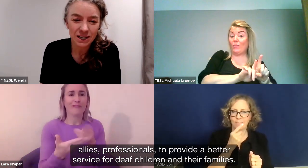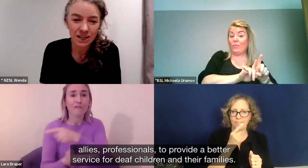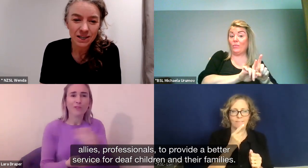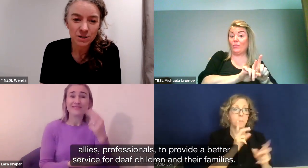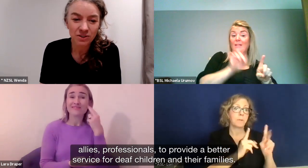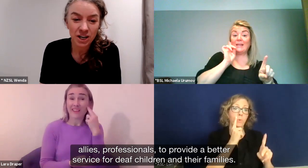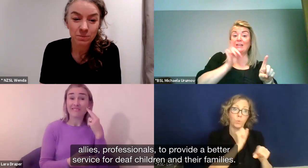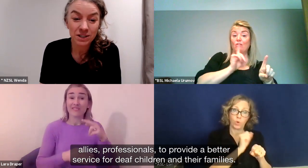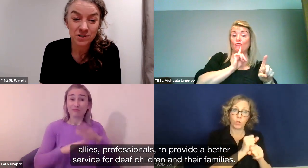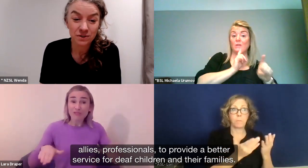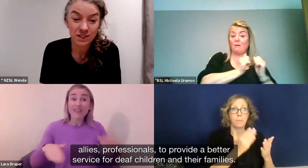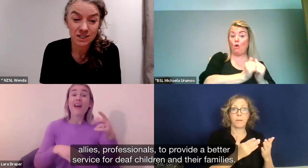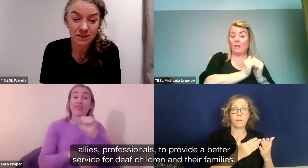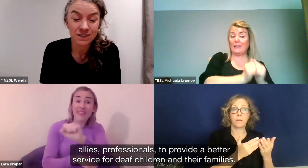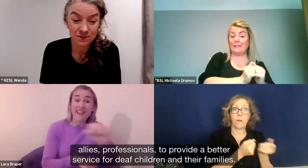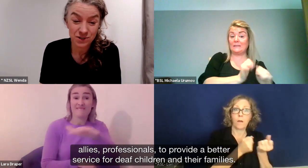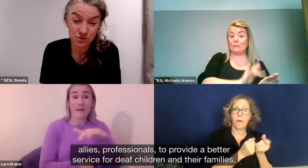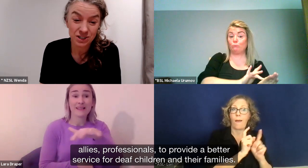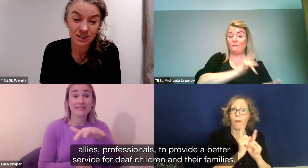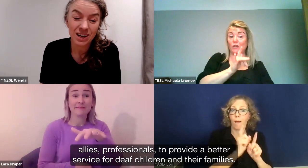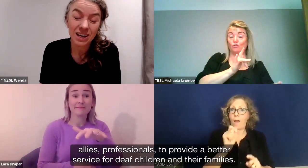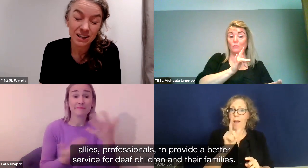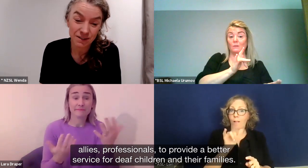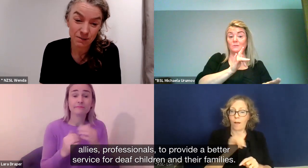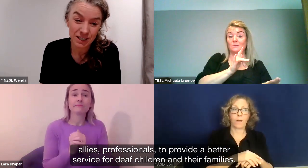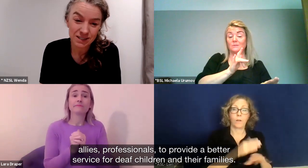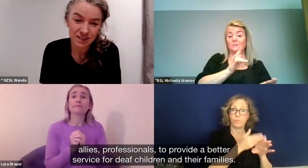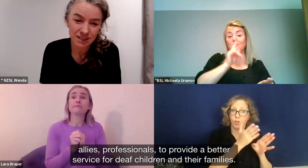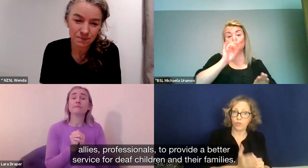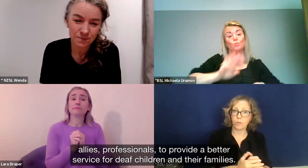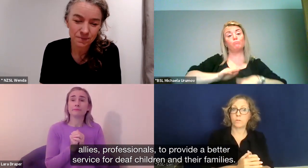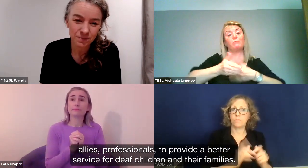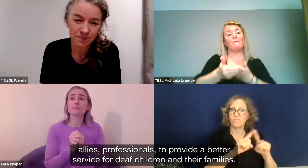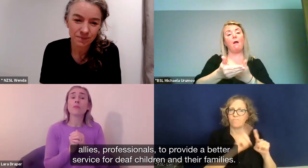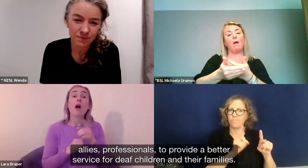to provide a better service for deaf children and their families.